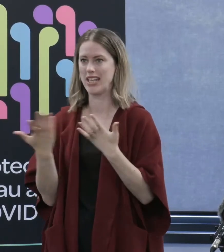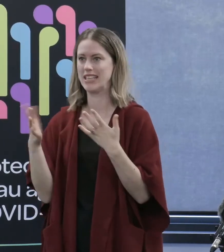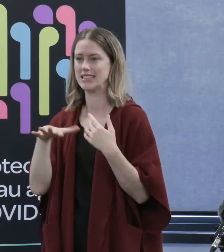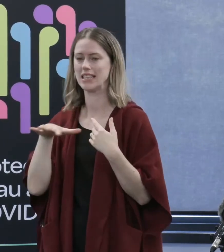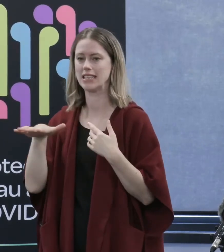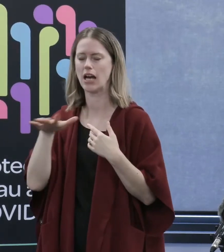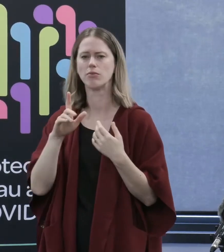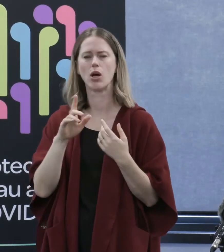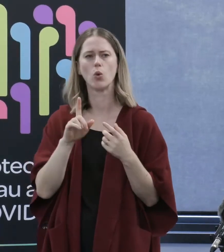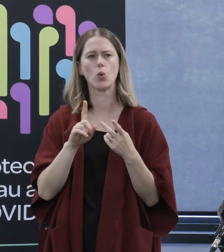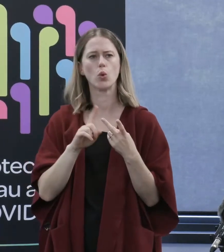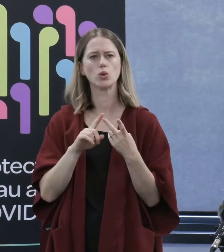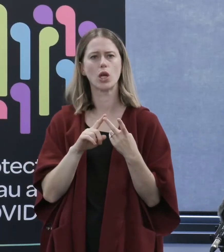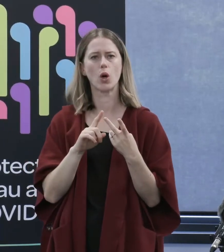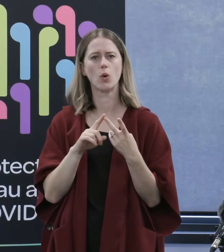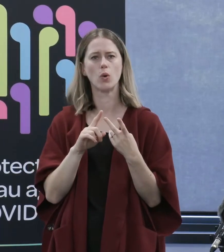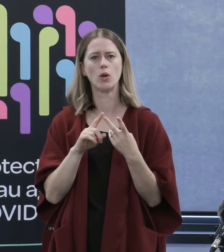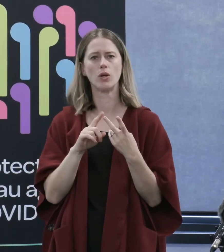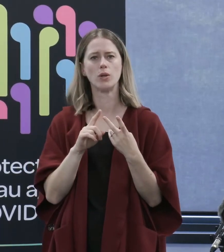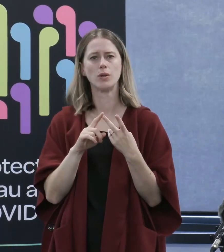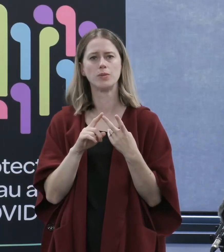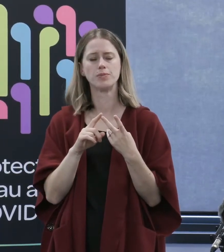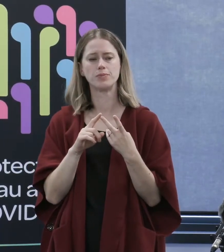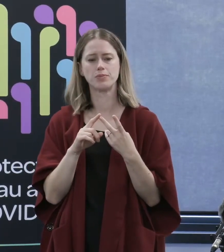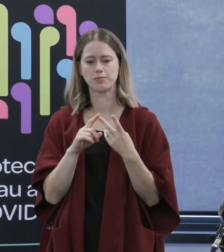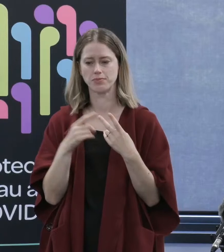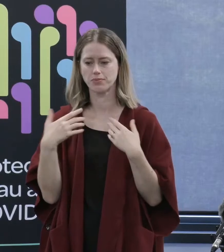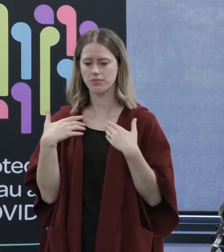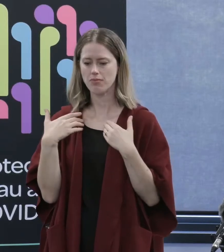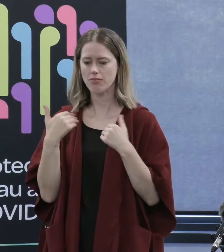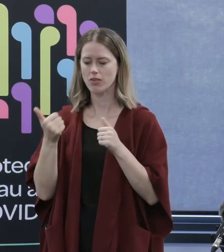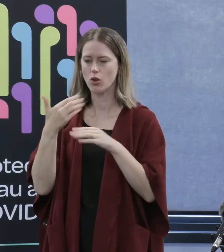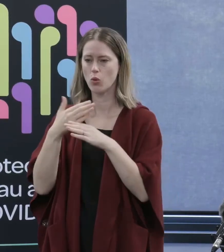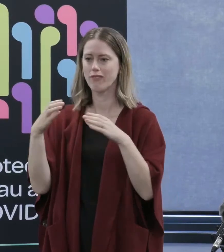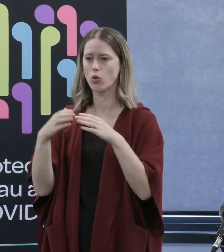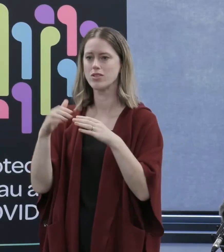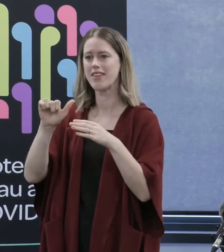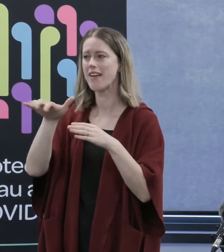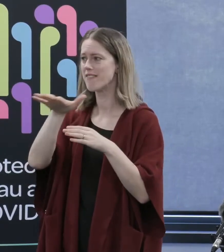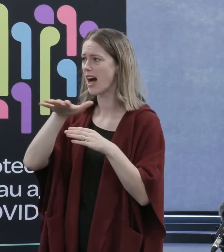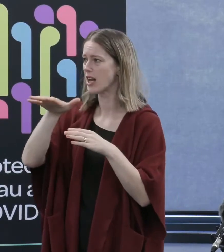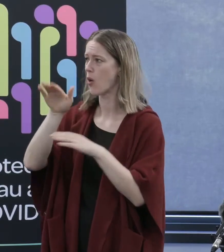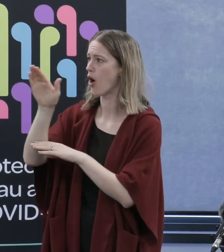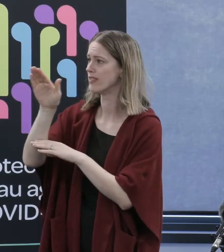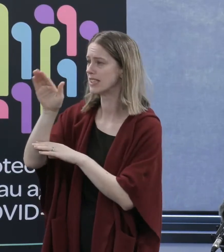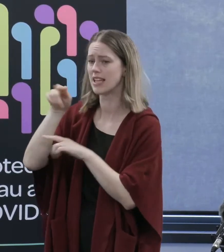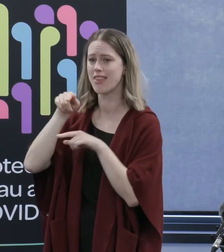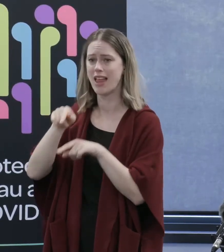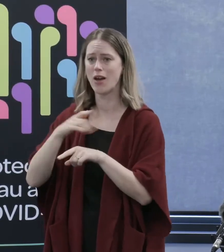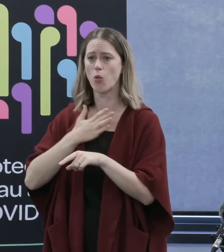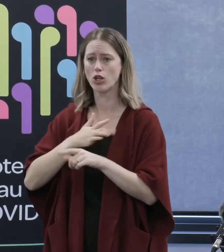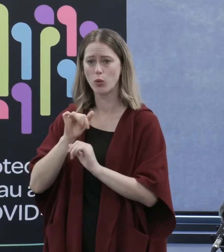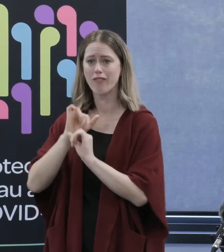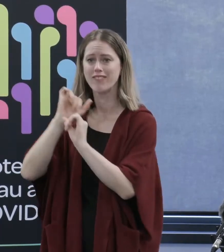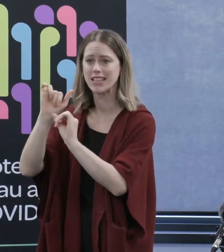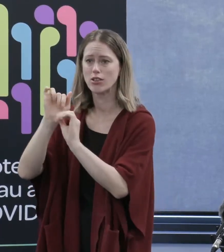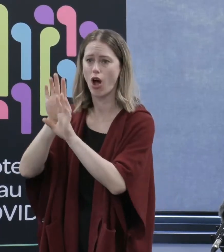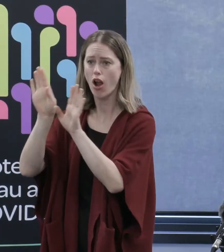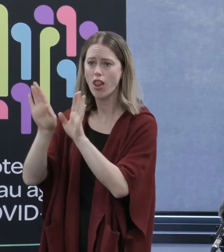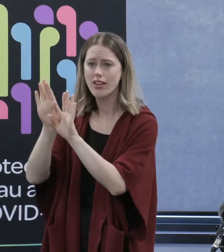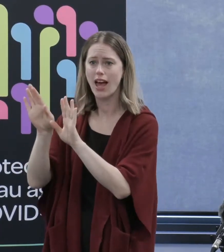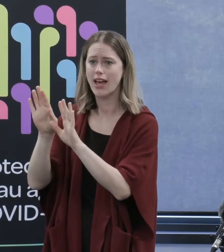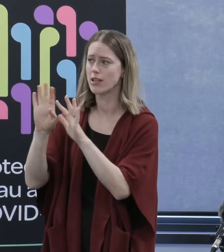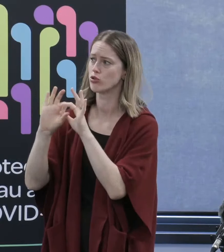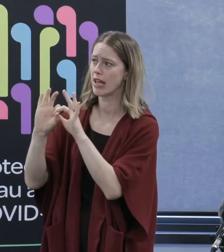elsewhere. And also there are a number of our members of our health workforce whose whānau live overseas, and they may well be wanting to visit them. So these